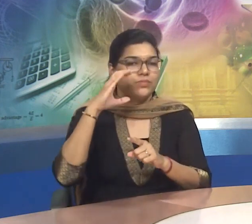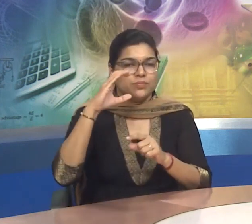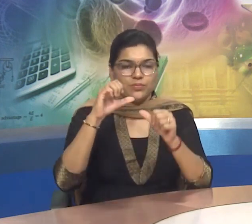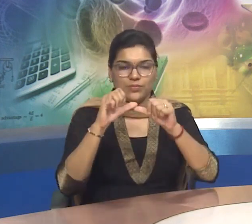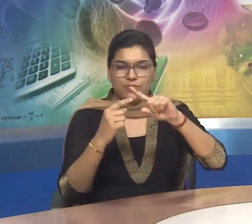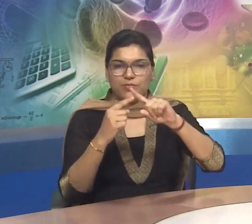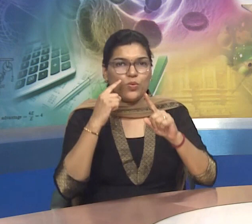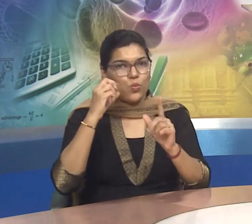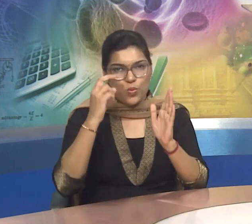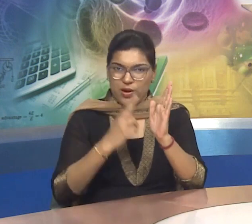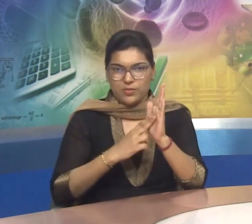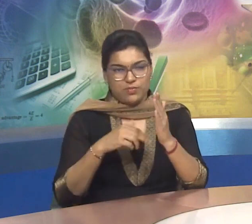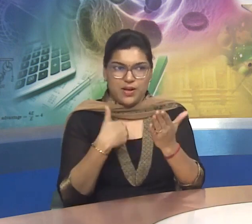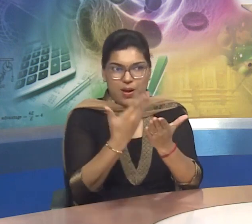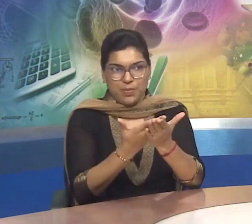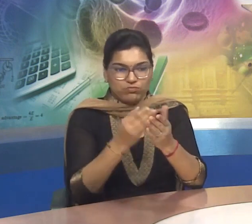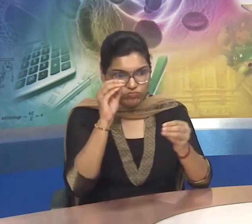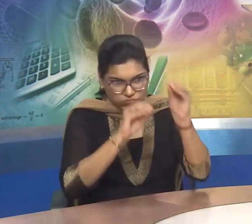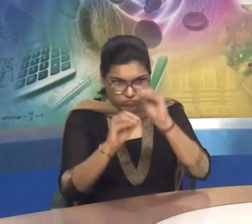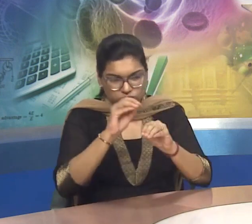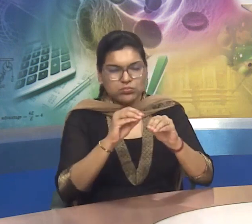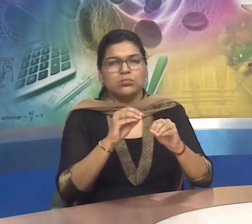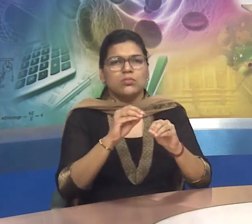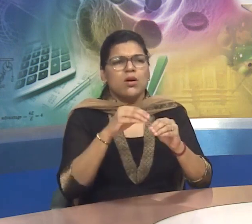Whenever we apply in any college or school